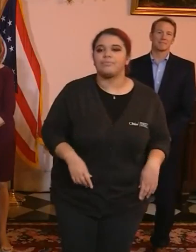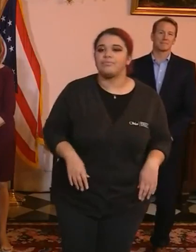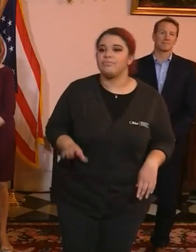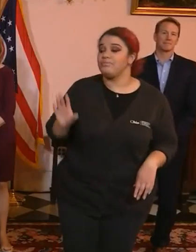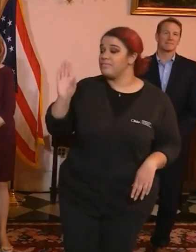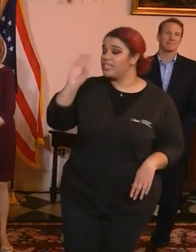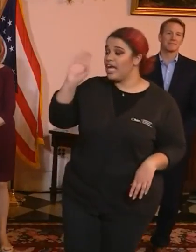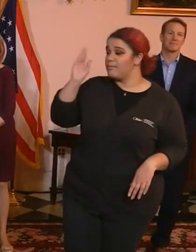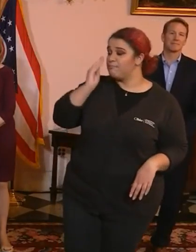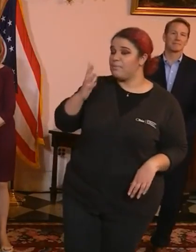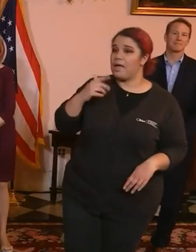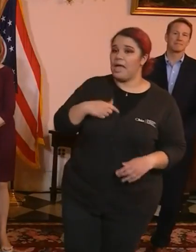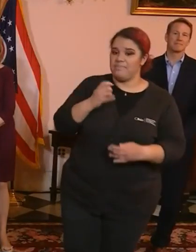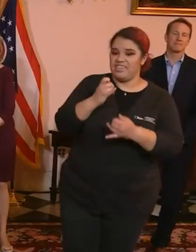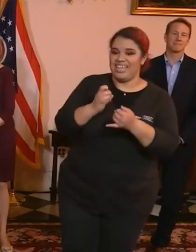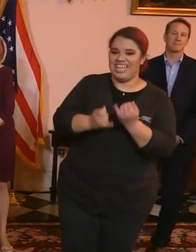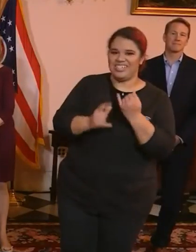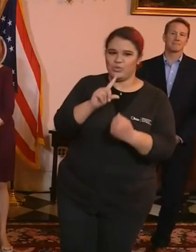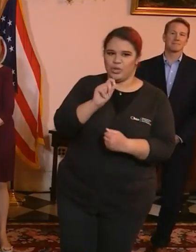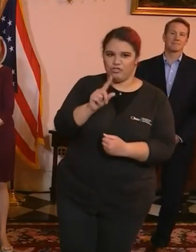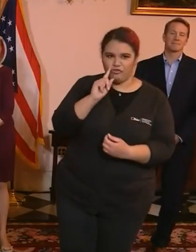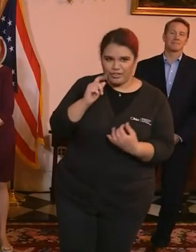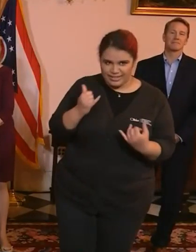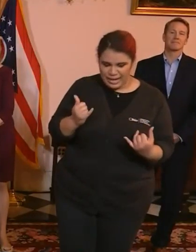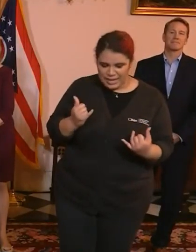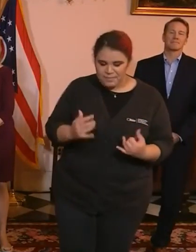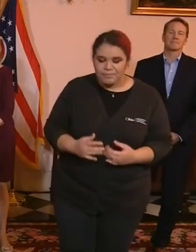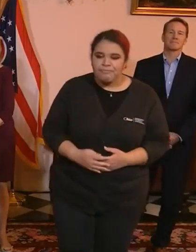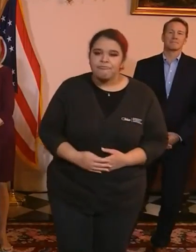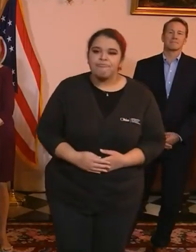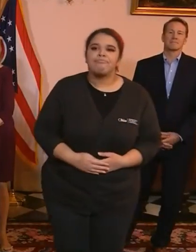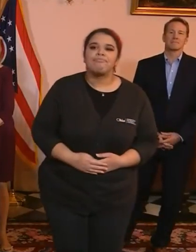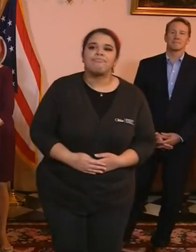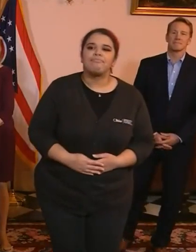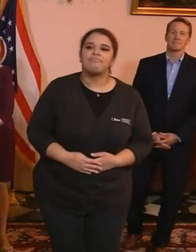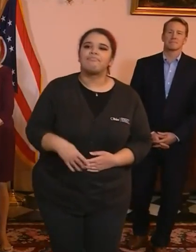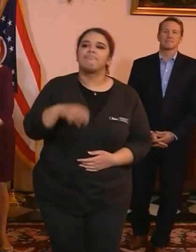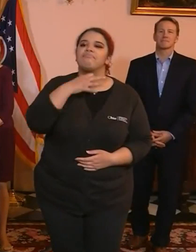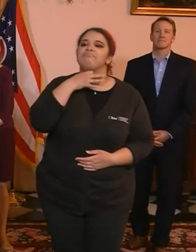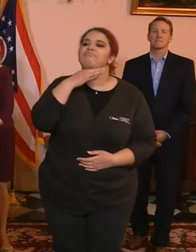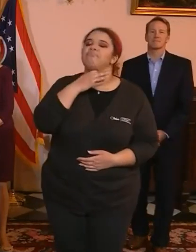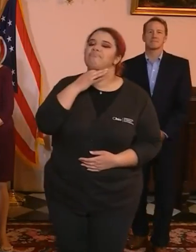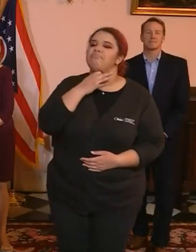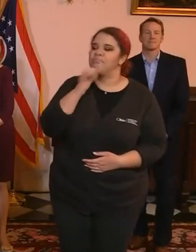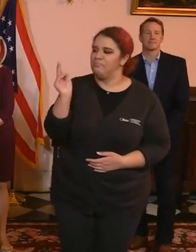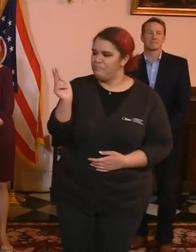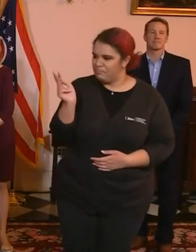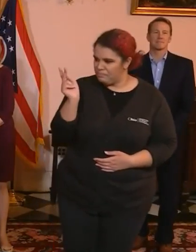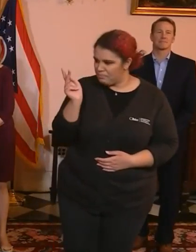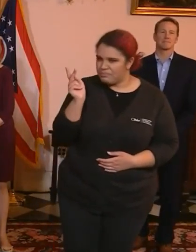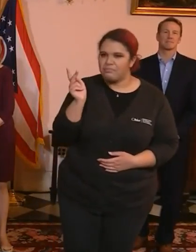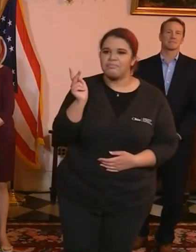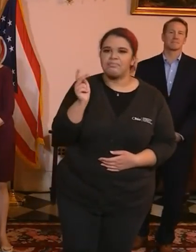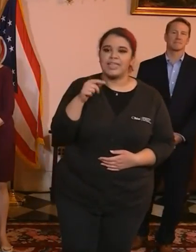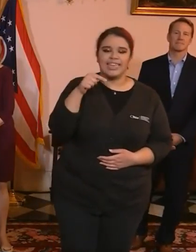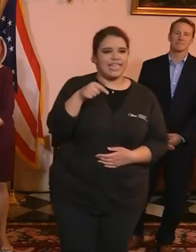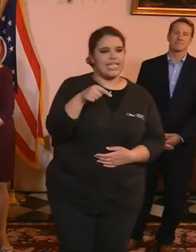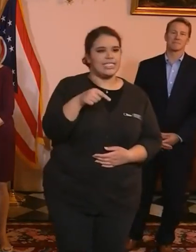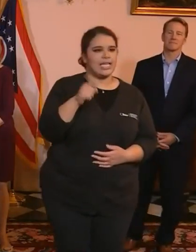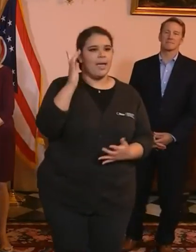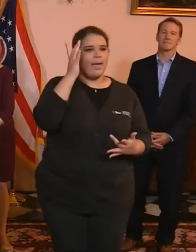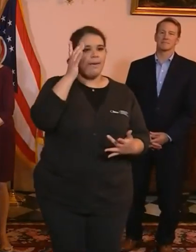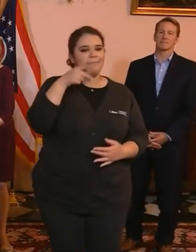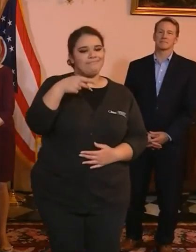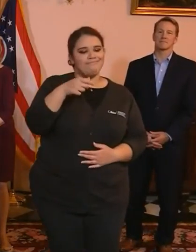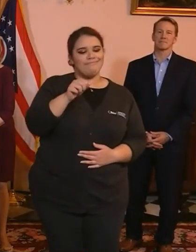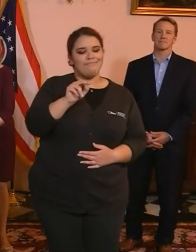Last question. I was kind of curious, Governor and Dr. Acton, how you think this pandemic is going to change